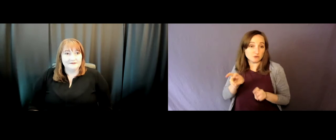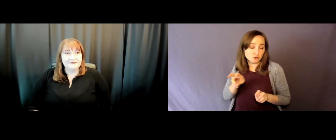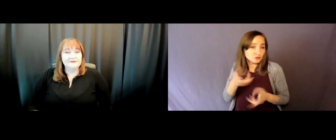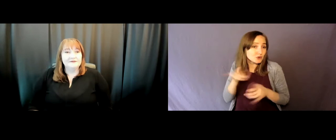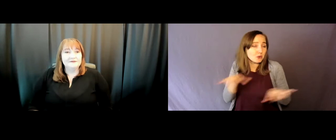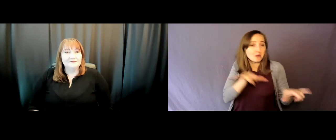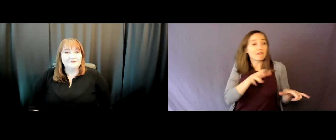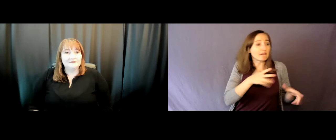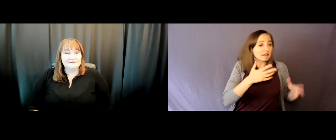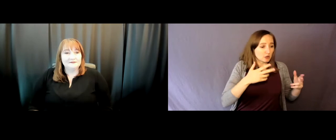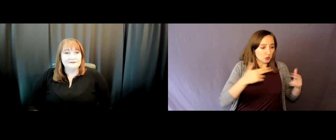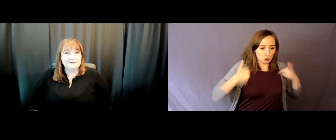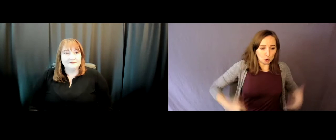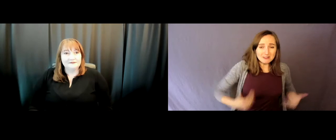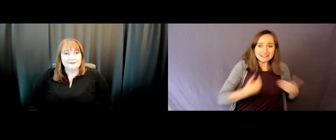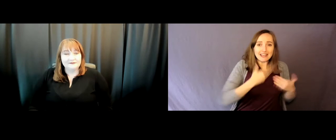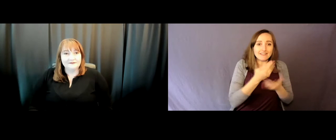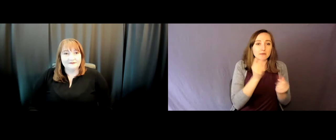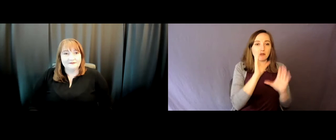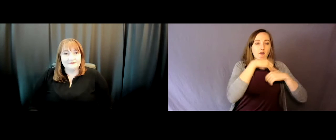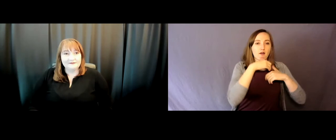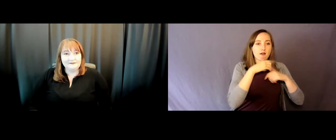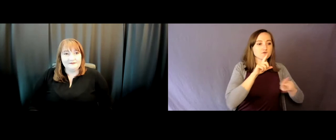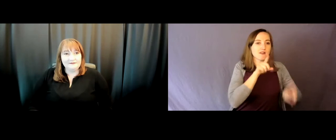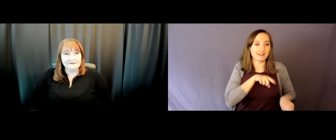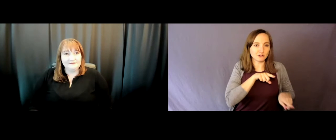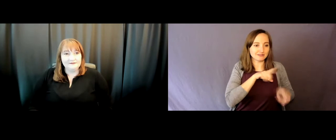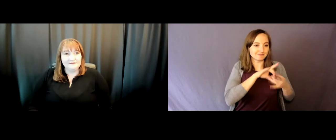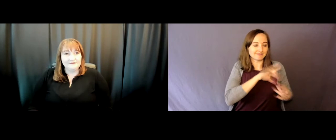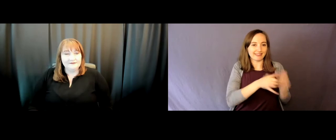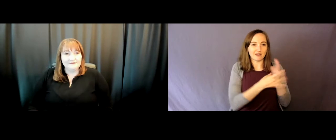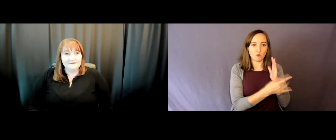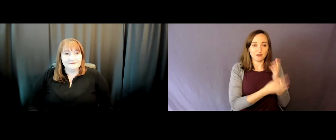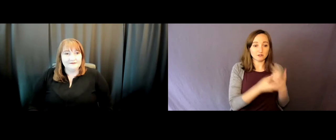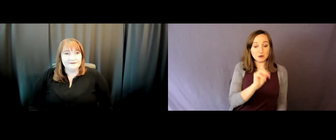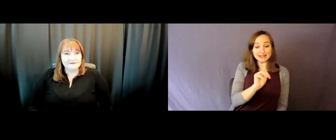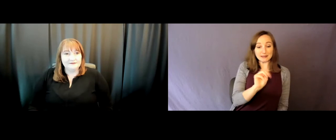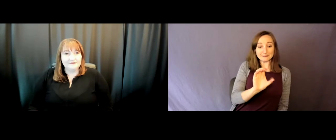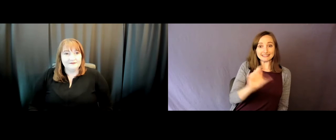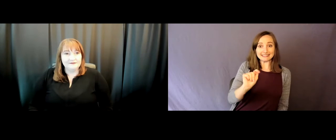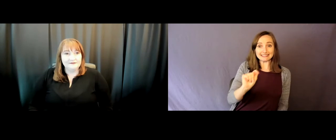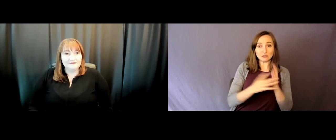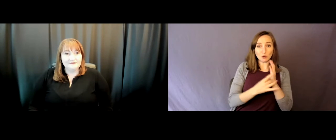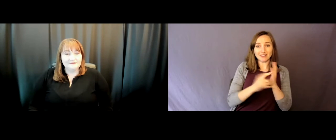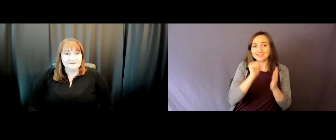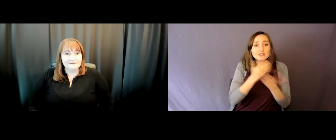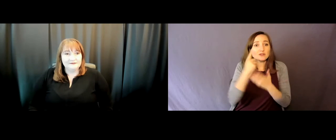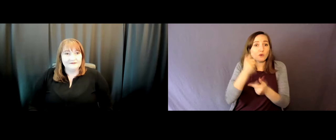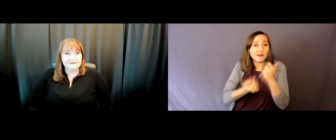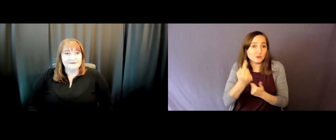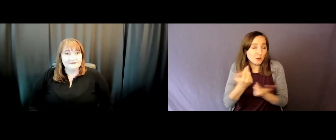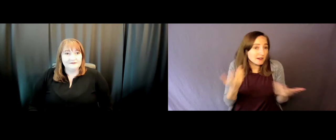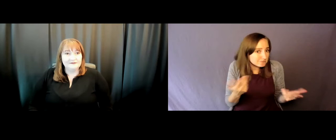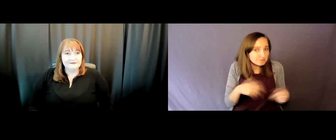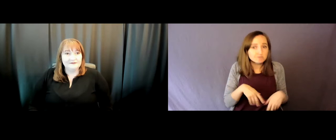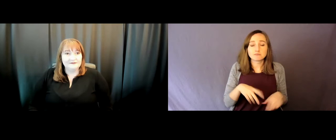have abreactions to the oils that it's carried in. So like MCT oil sometimes is not good for everyone. And then